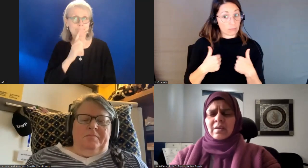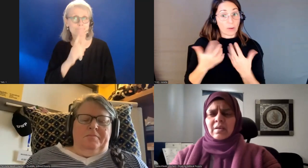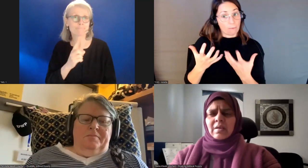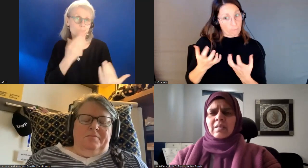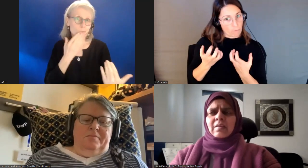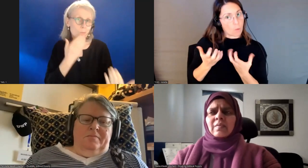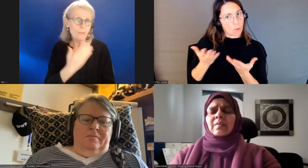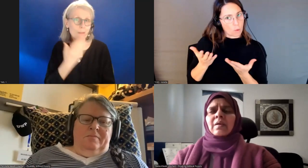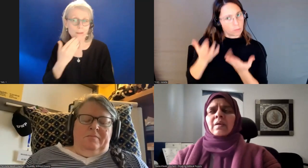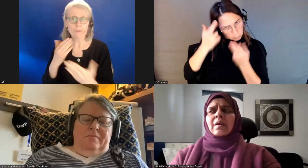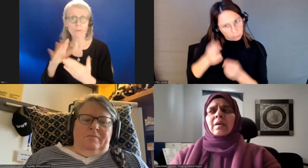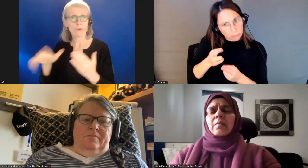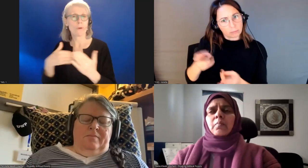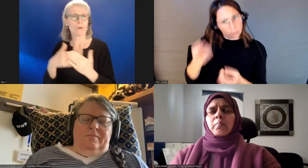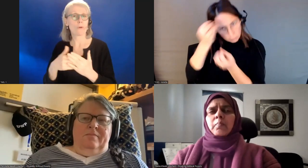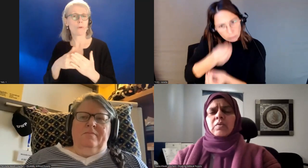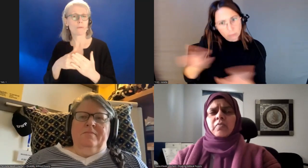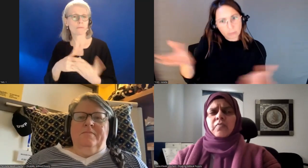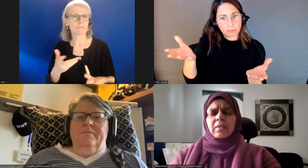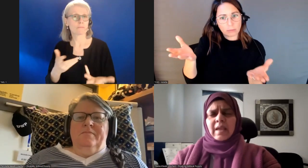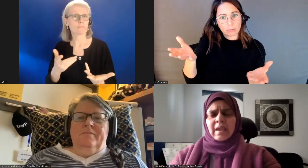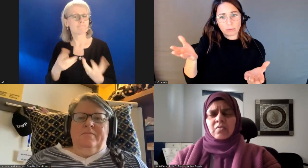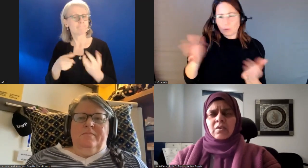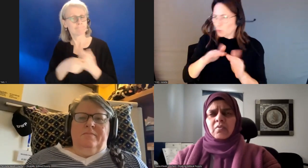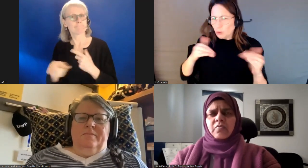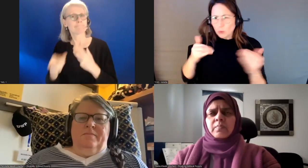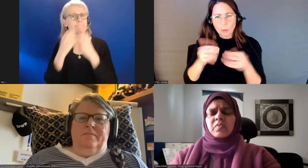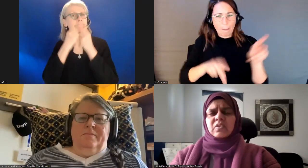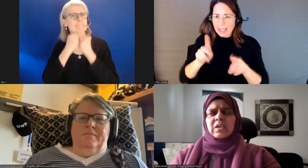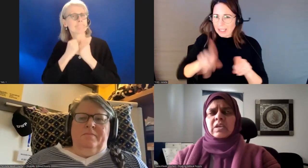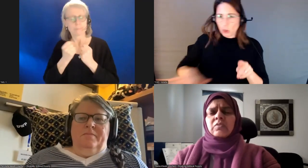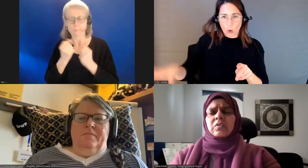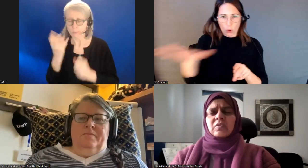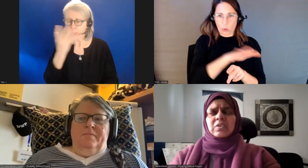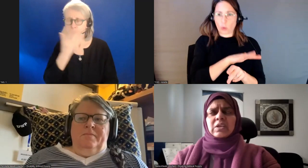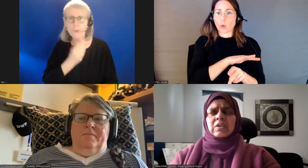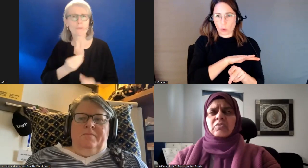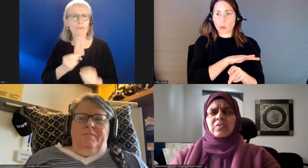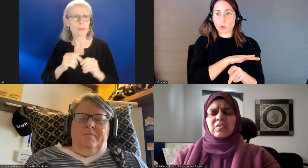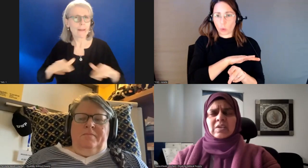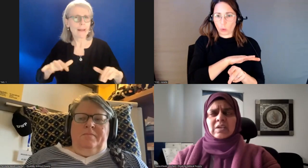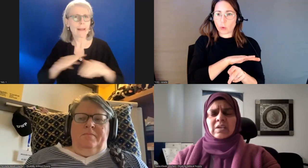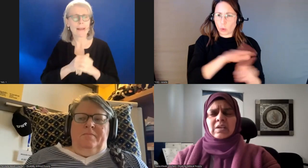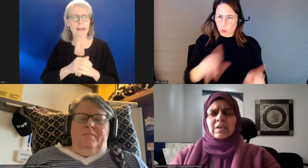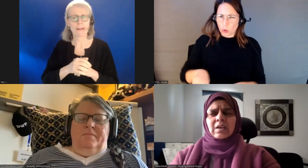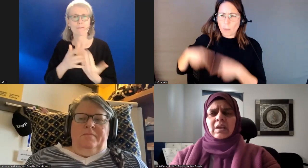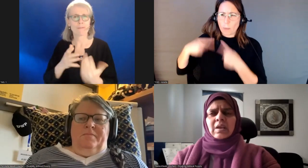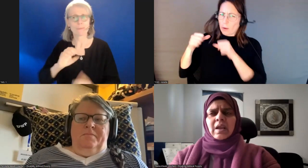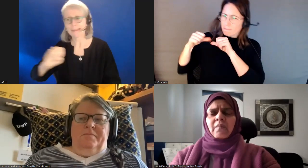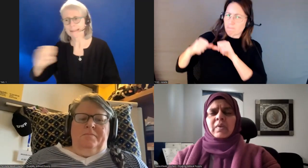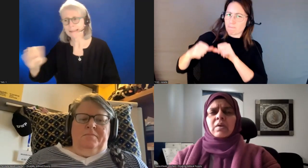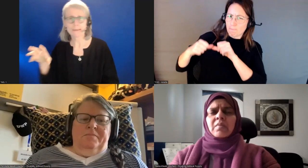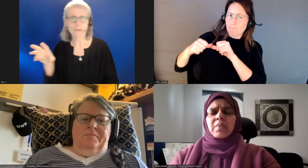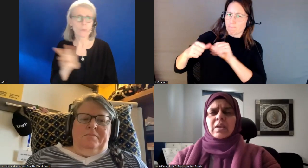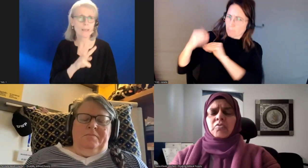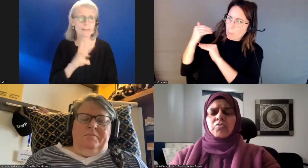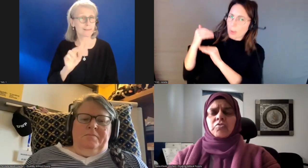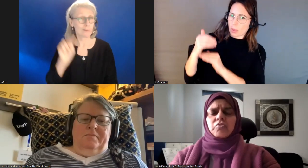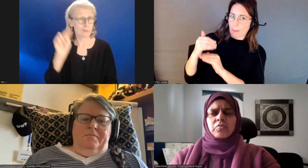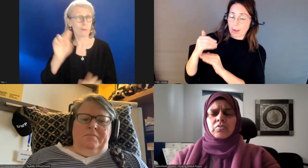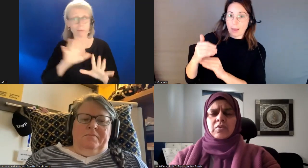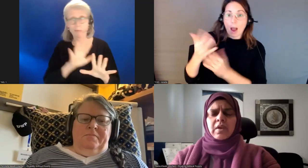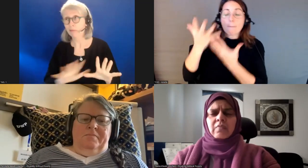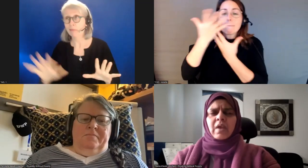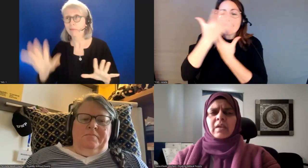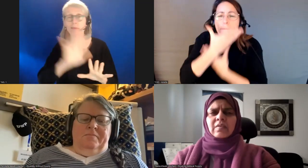maintained this beautiful land from sea to sea to sea. And we are committed